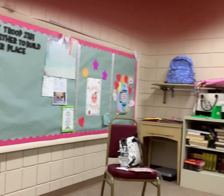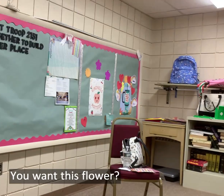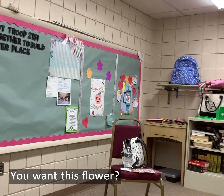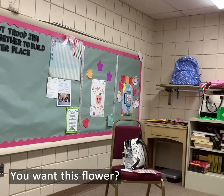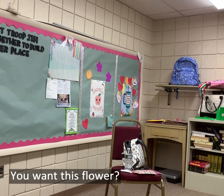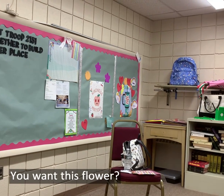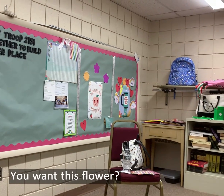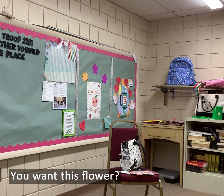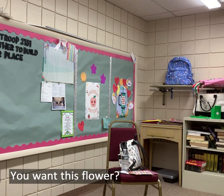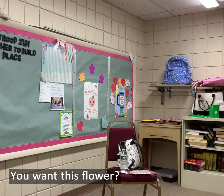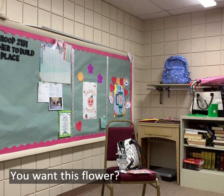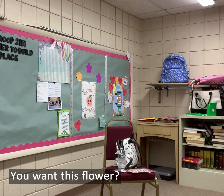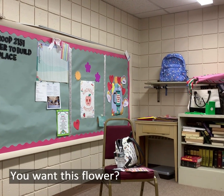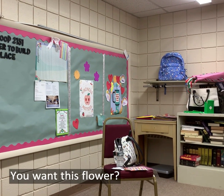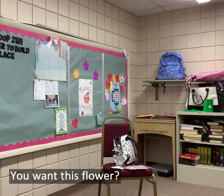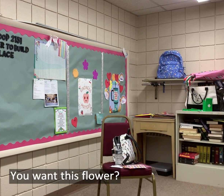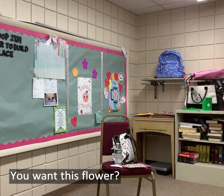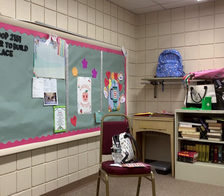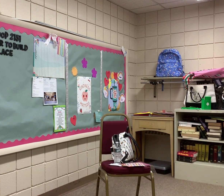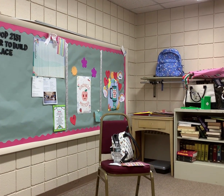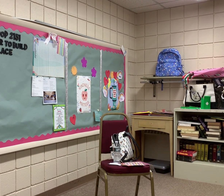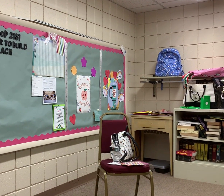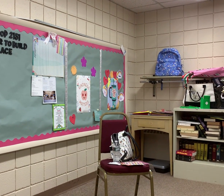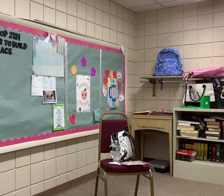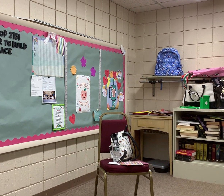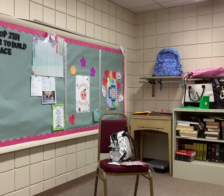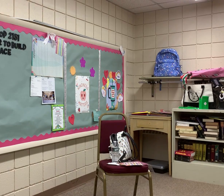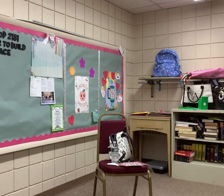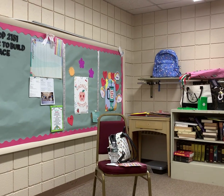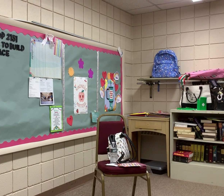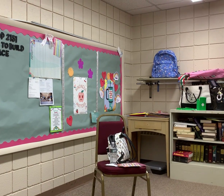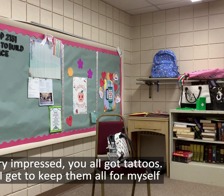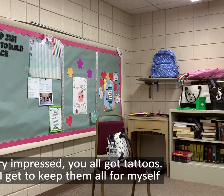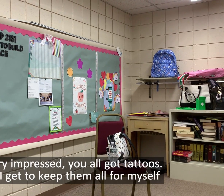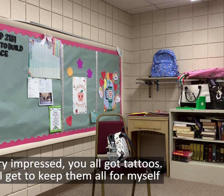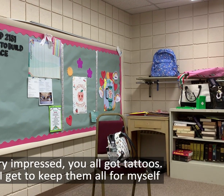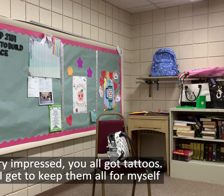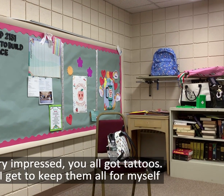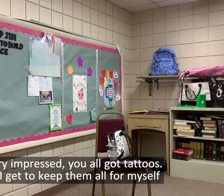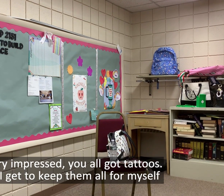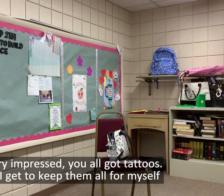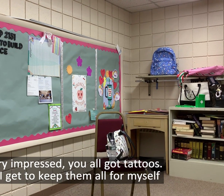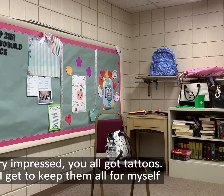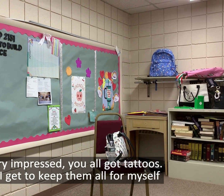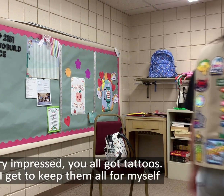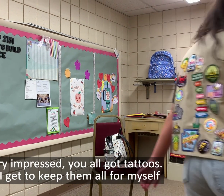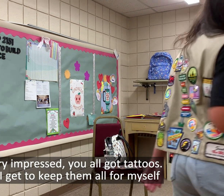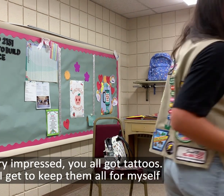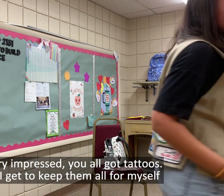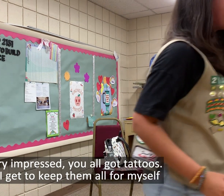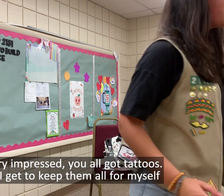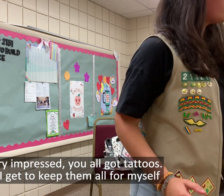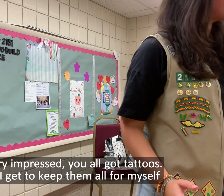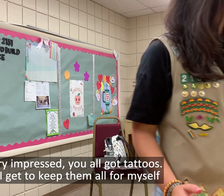You want this flower? Yeah? Here you are. I'm very impressed you all got tattoos. Now I get to keep them all for